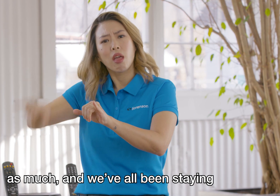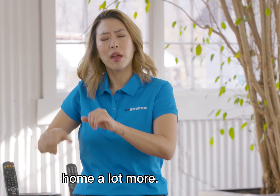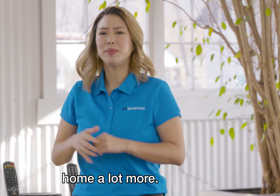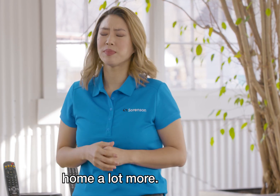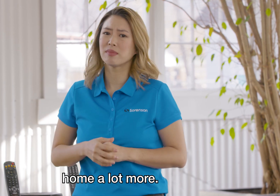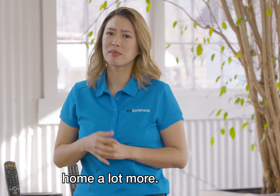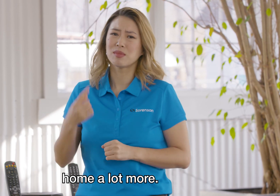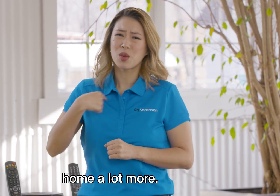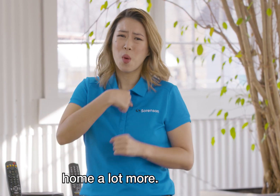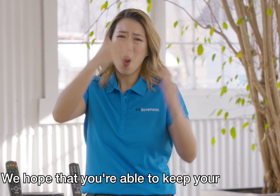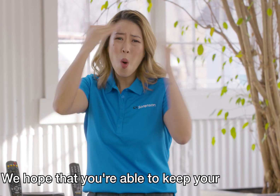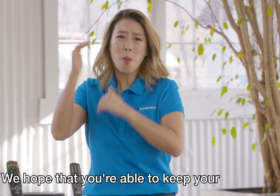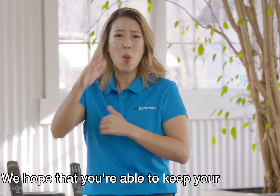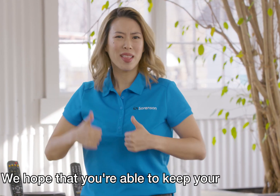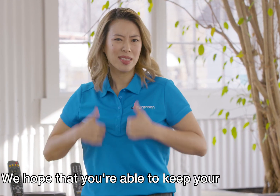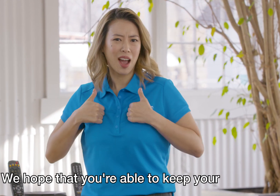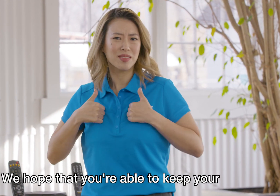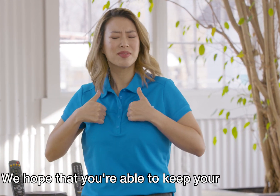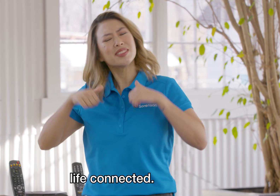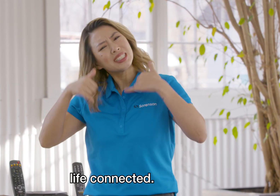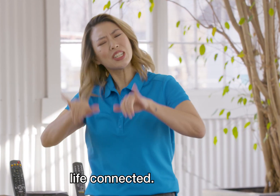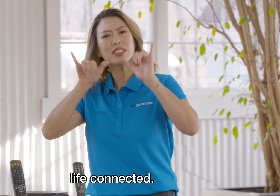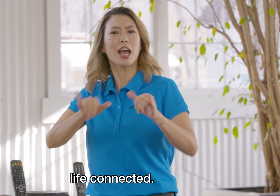a lot more. We hope that you're able to keep your life connected.